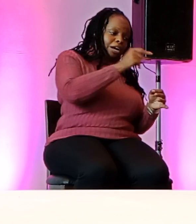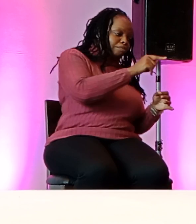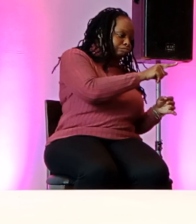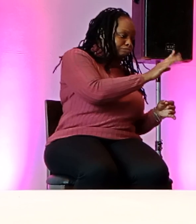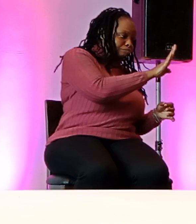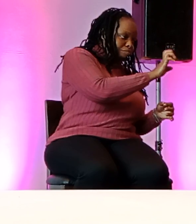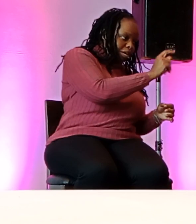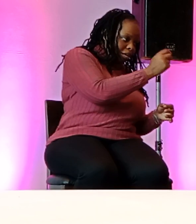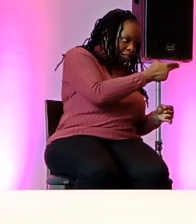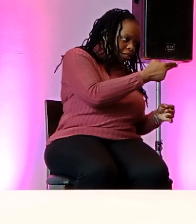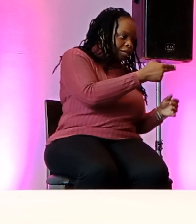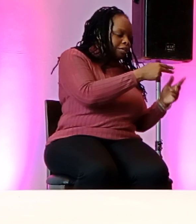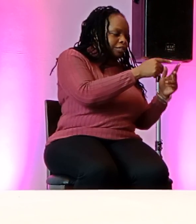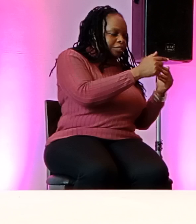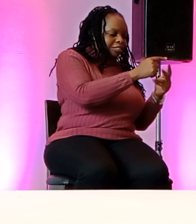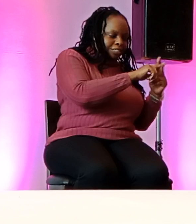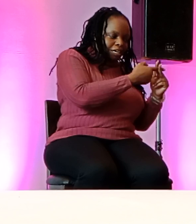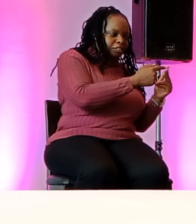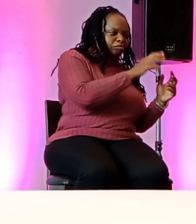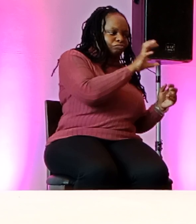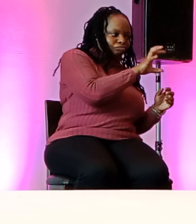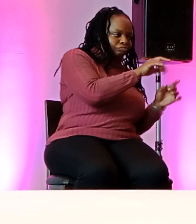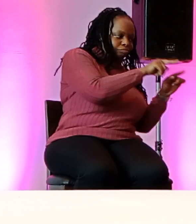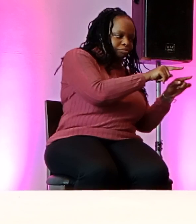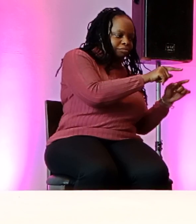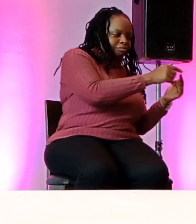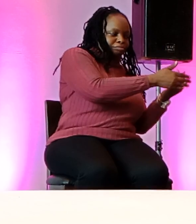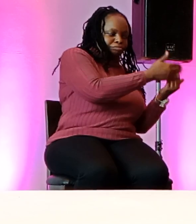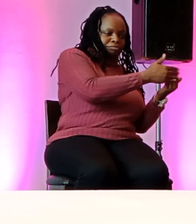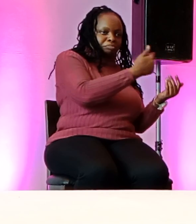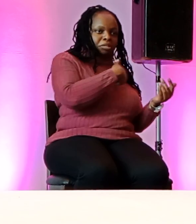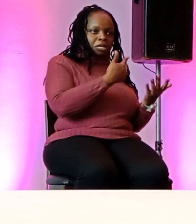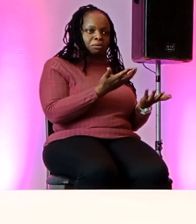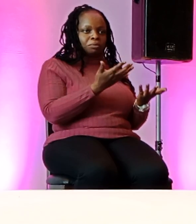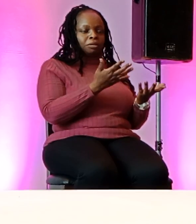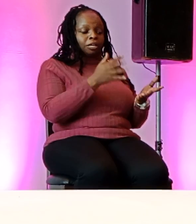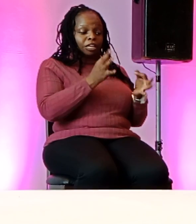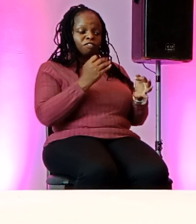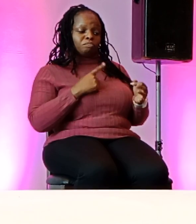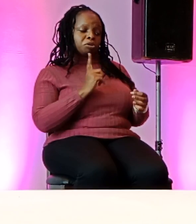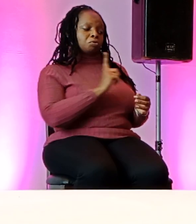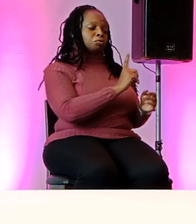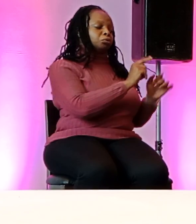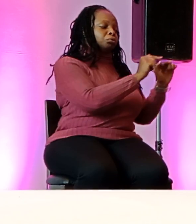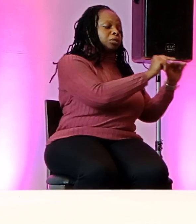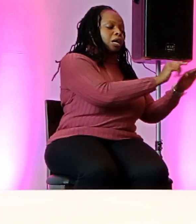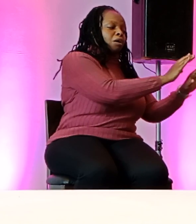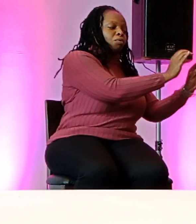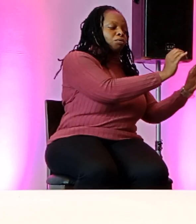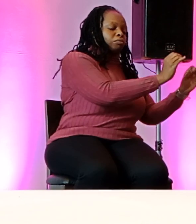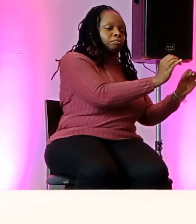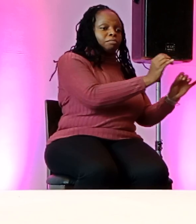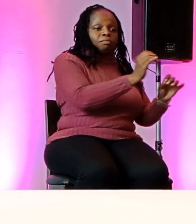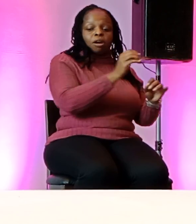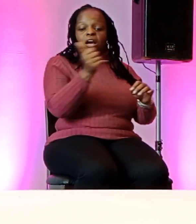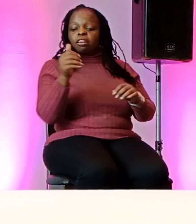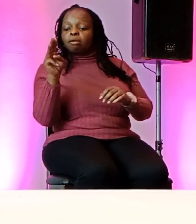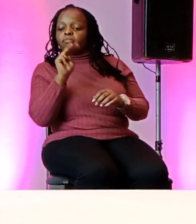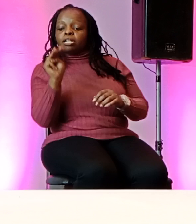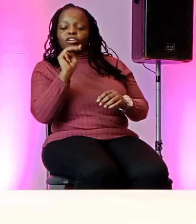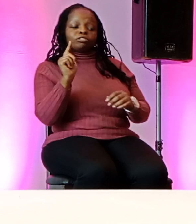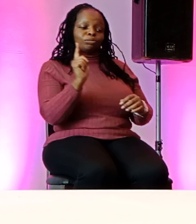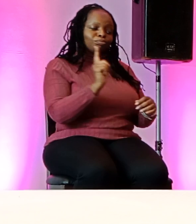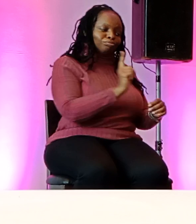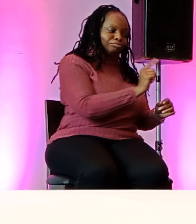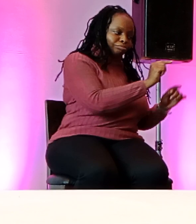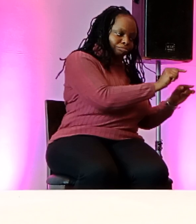her, how will she mentor me? If I don't go to her, there are millions who walk to her office. There are millions who go to Catherine.